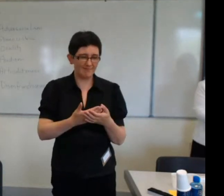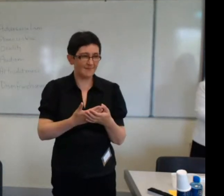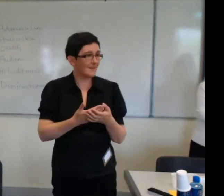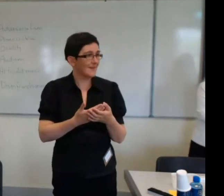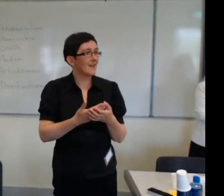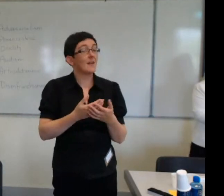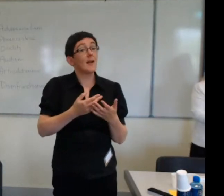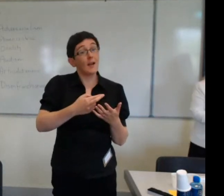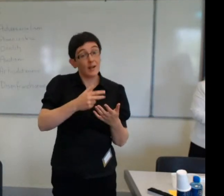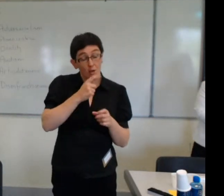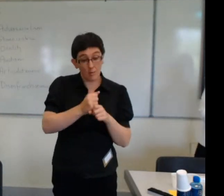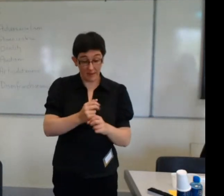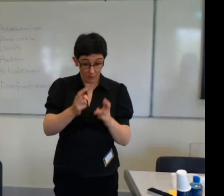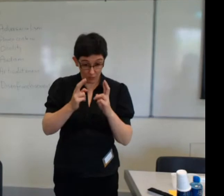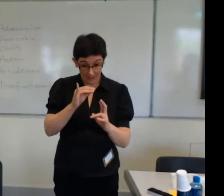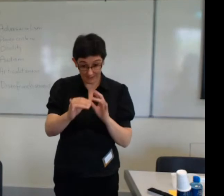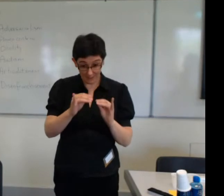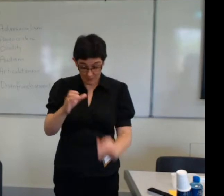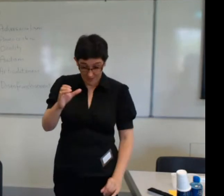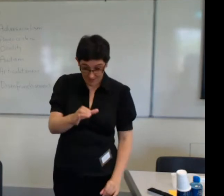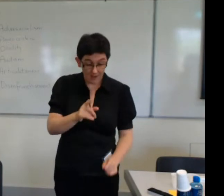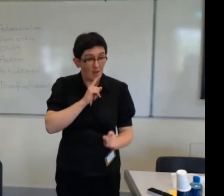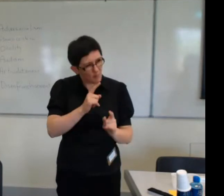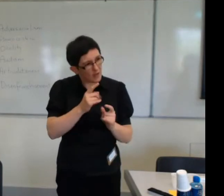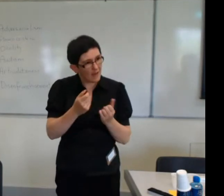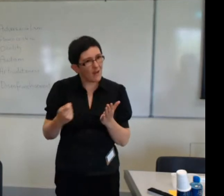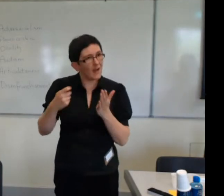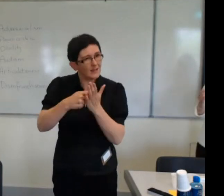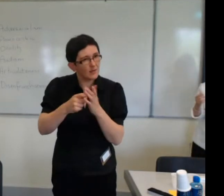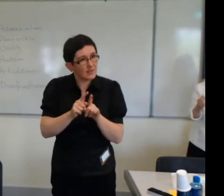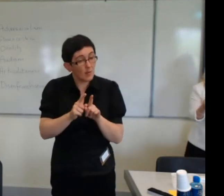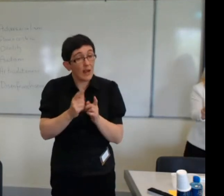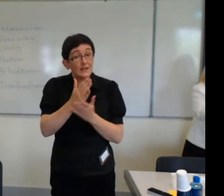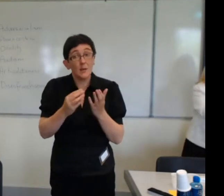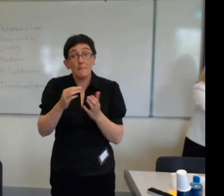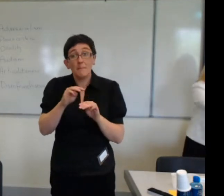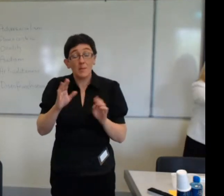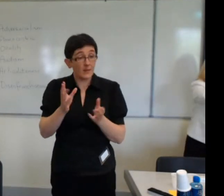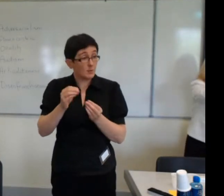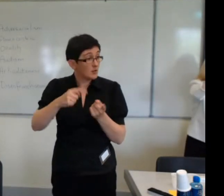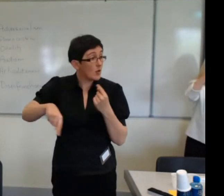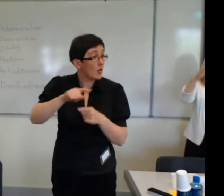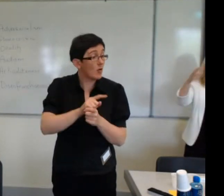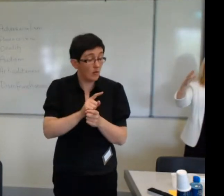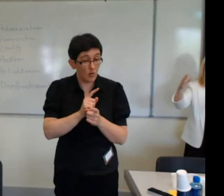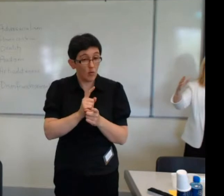about just having the right interpreter, but it's also about more than that, because as several people have alluded to, we don't exist in a vacuum.